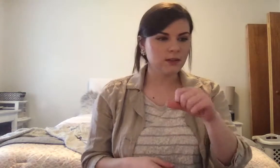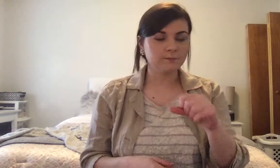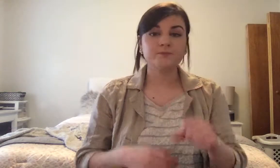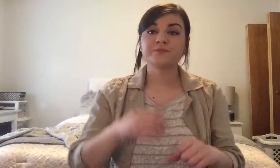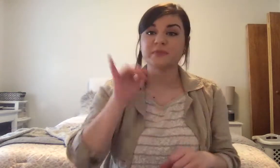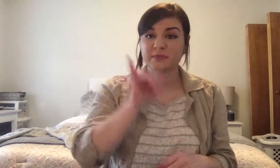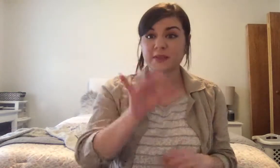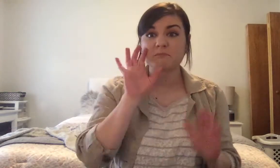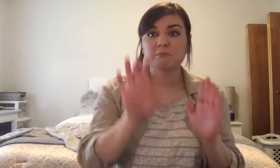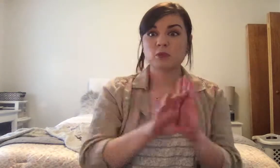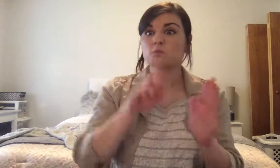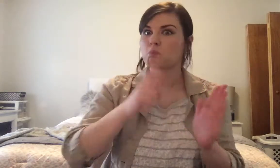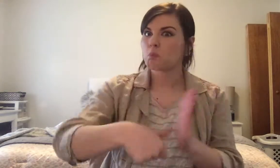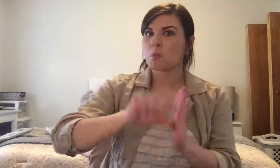book, a Florida photography book.